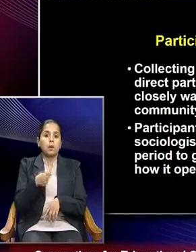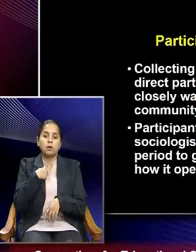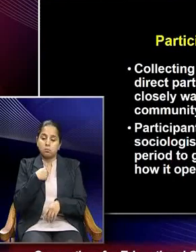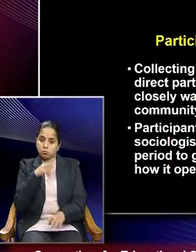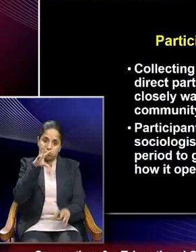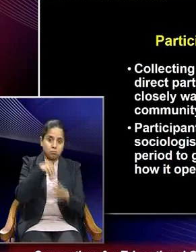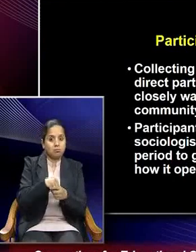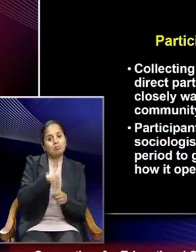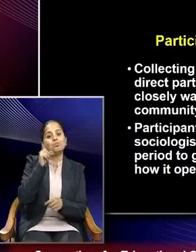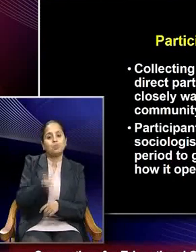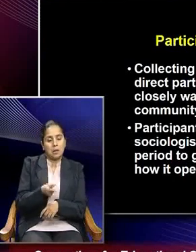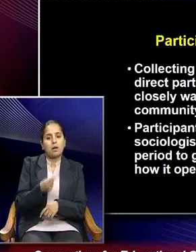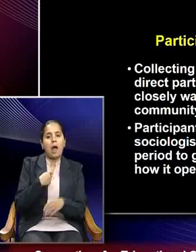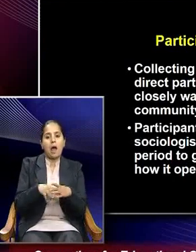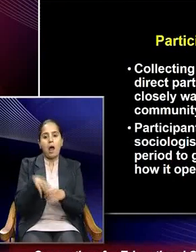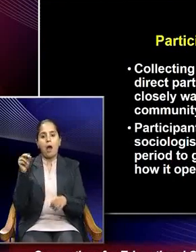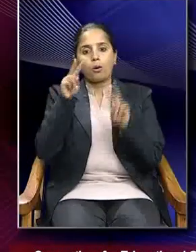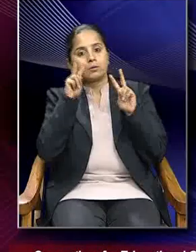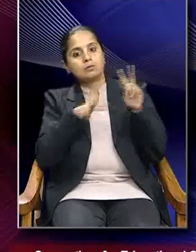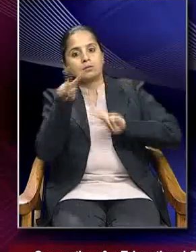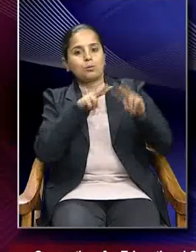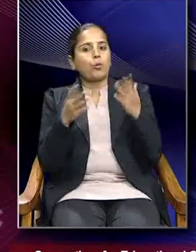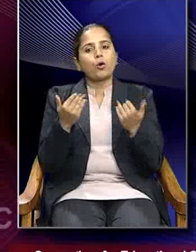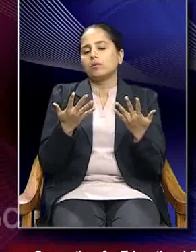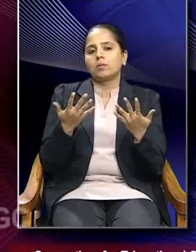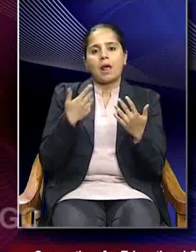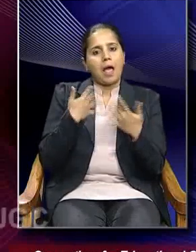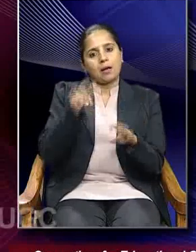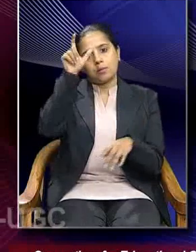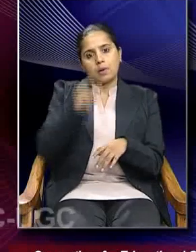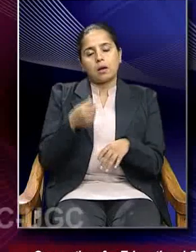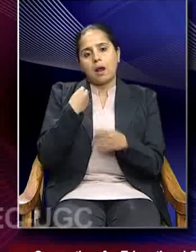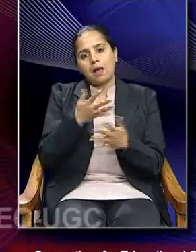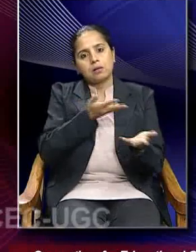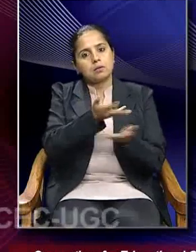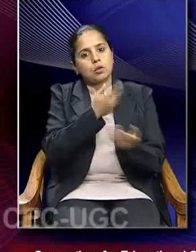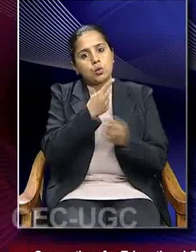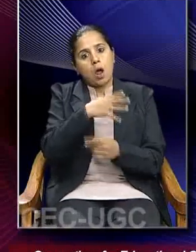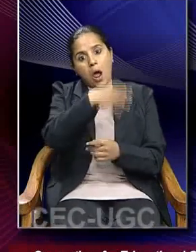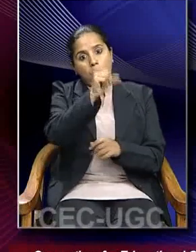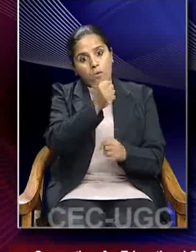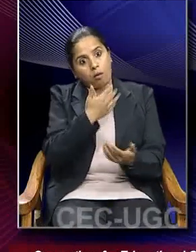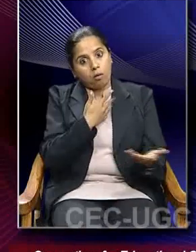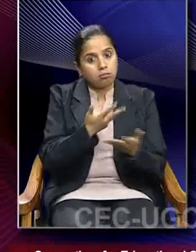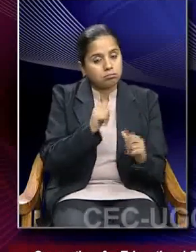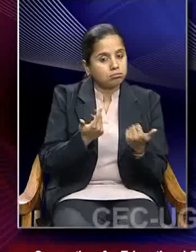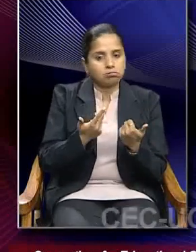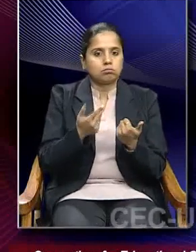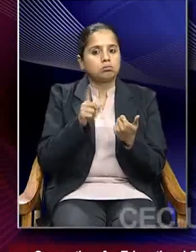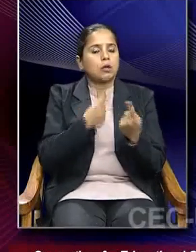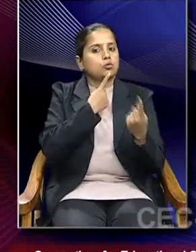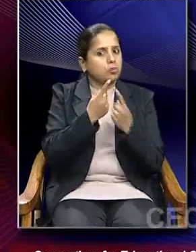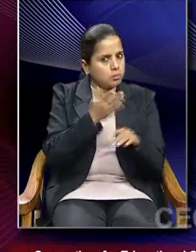insider, because it's not very easy for someone to interact with an outsider. So